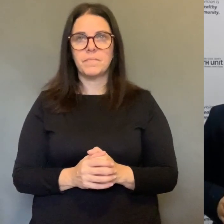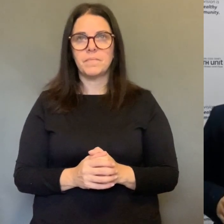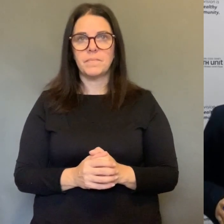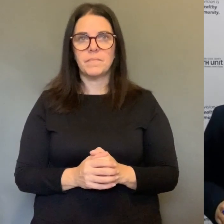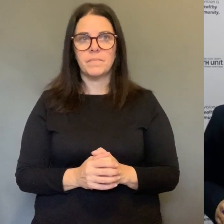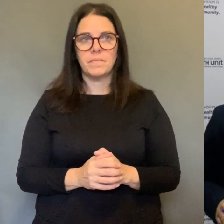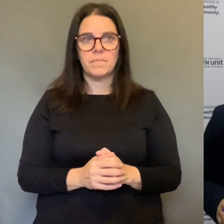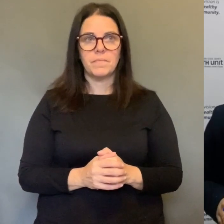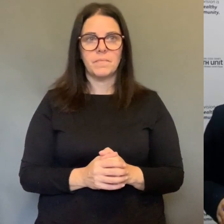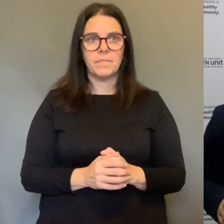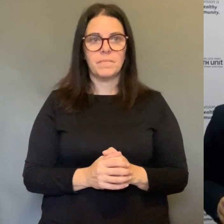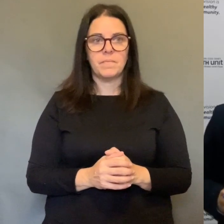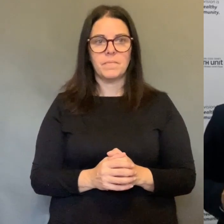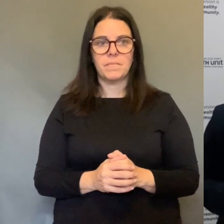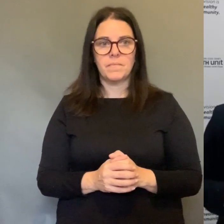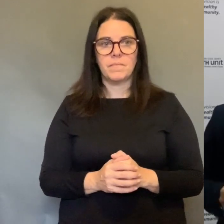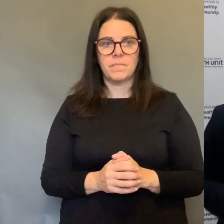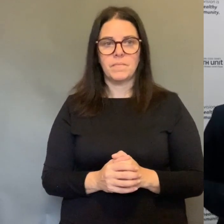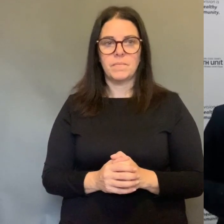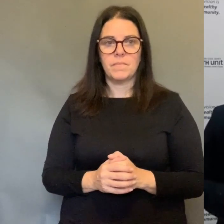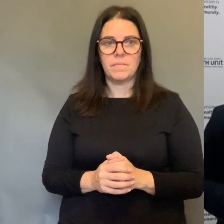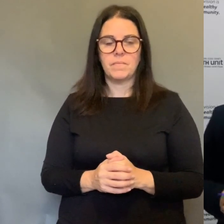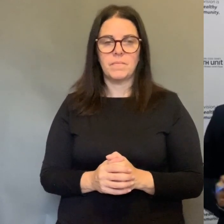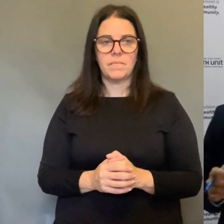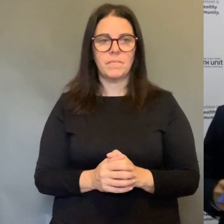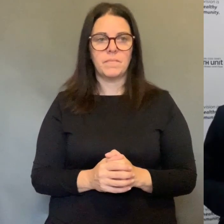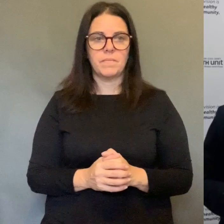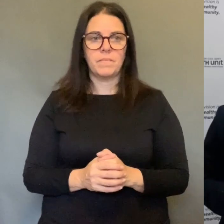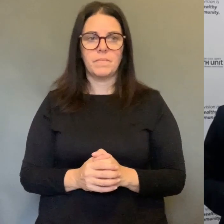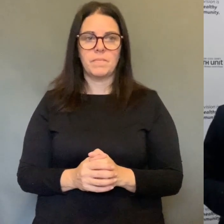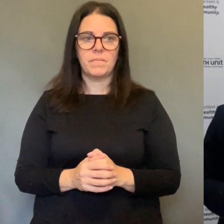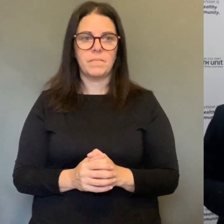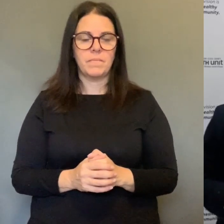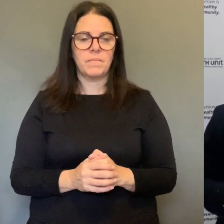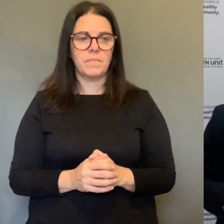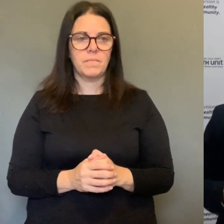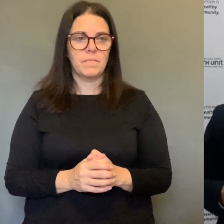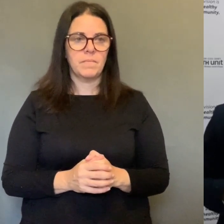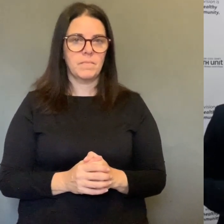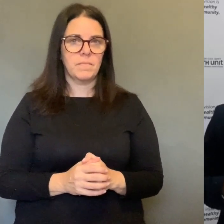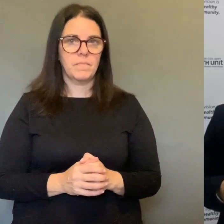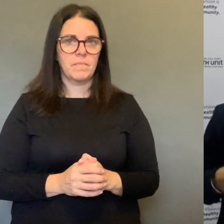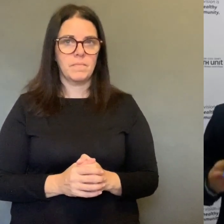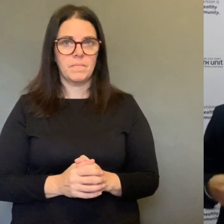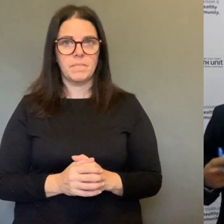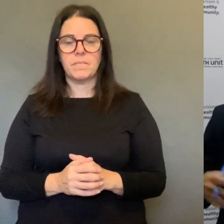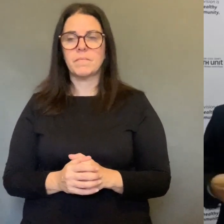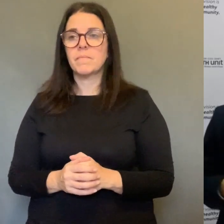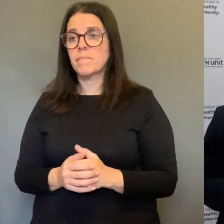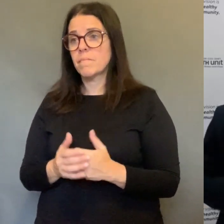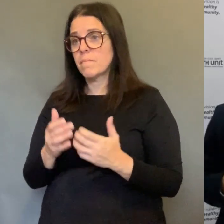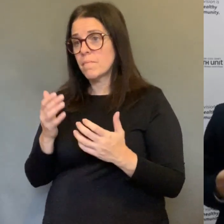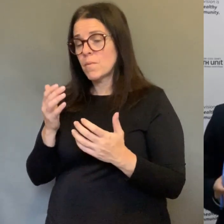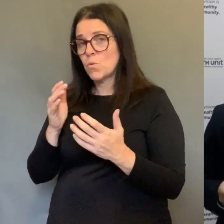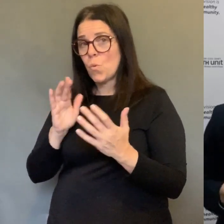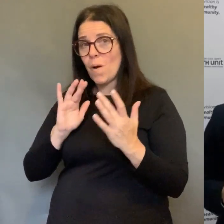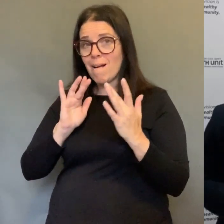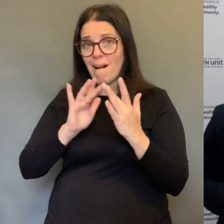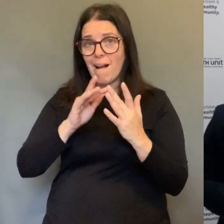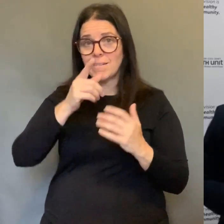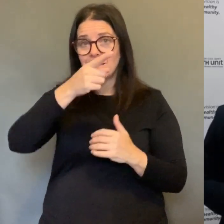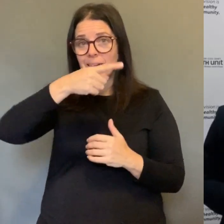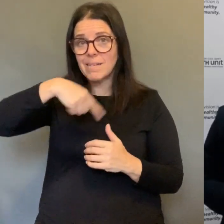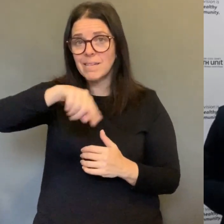delay in reaching out to those people. But as the case counts are increasing, and the work is also multiplying quite